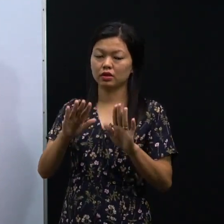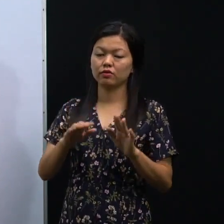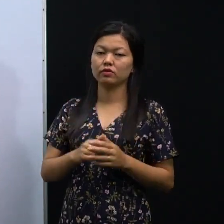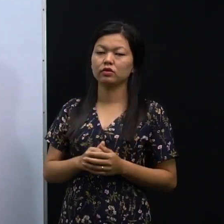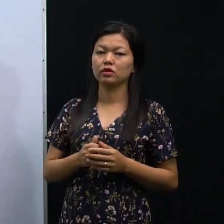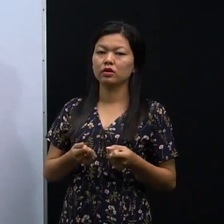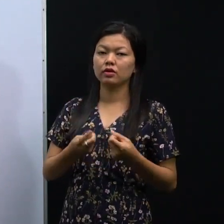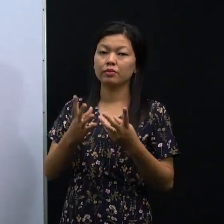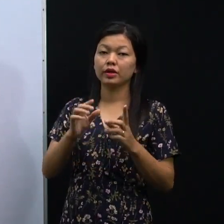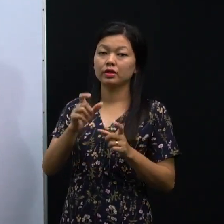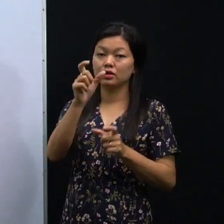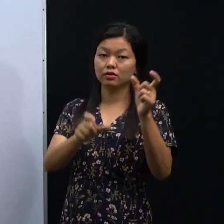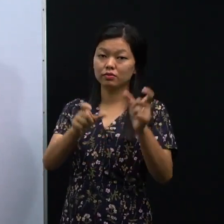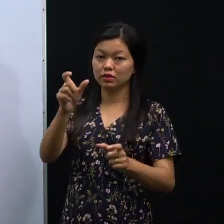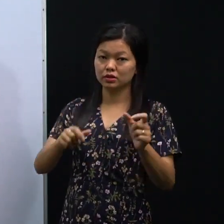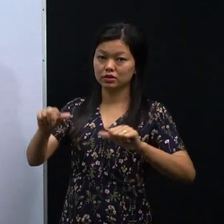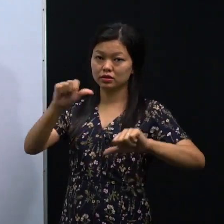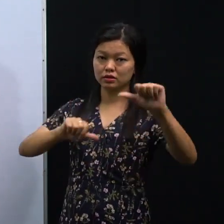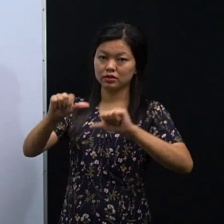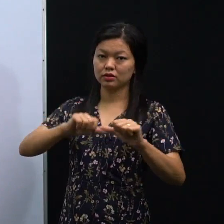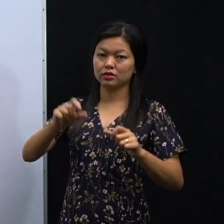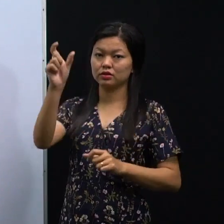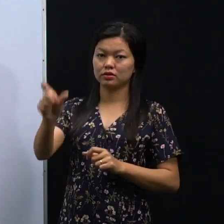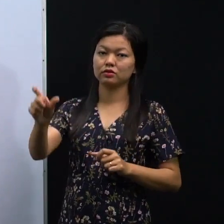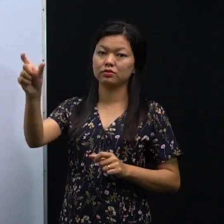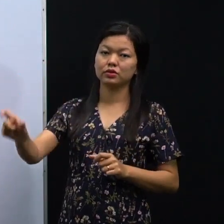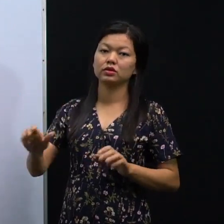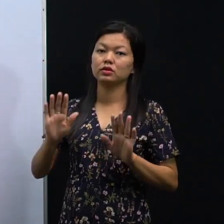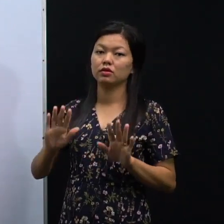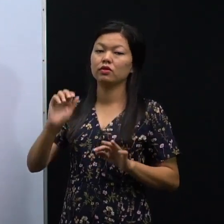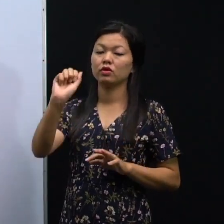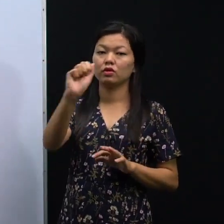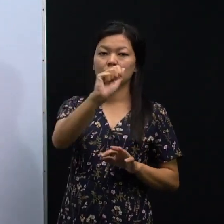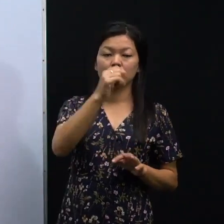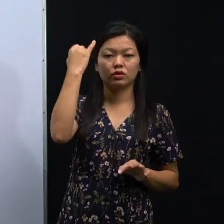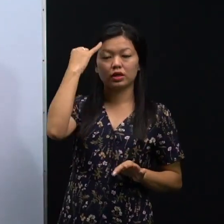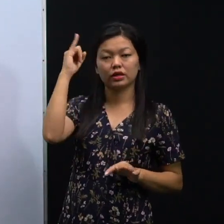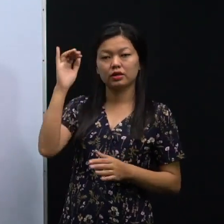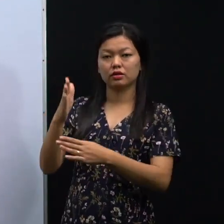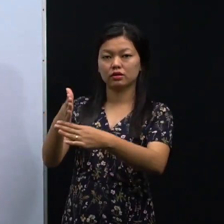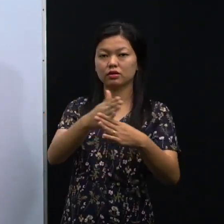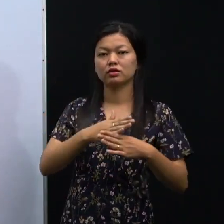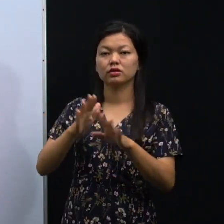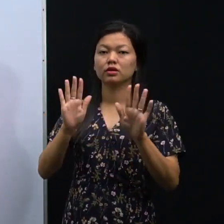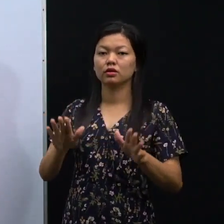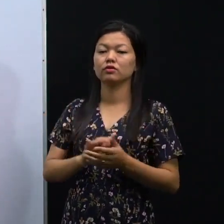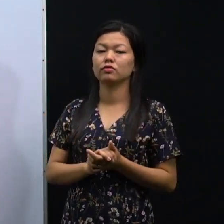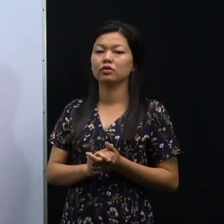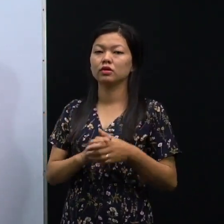okay? And then they have given their model, their own model. So now, Thomson, yesterday I have